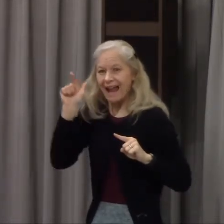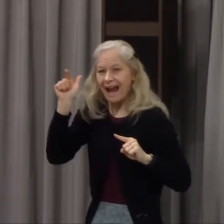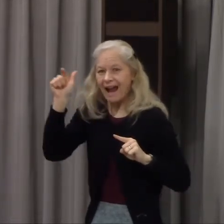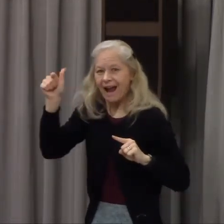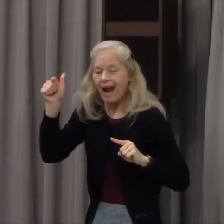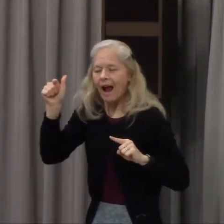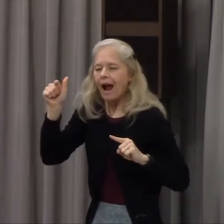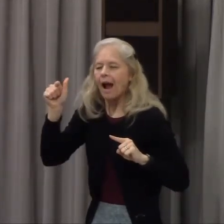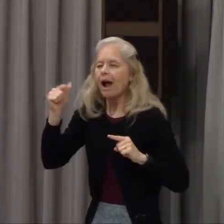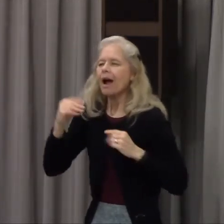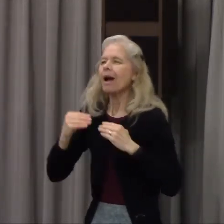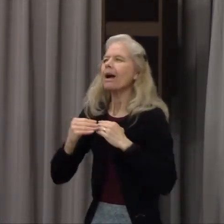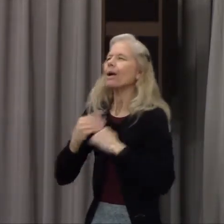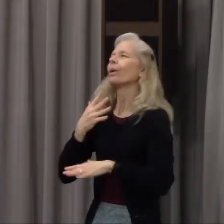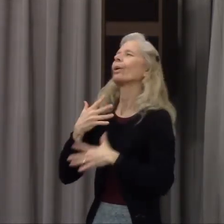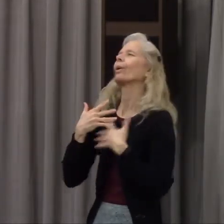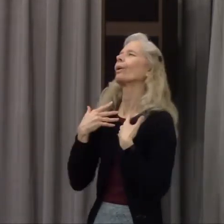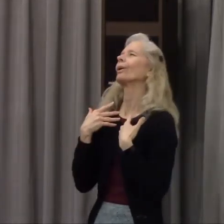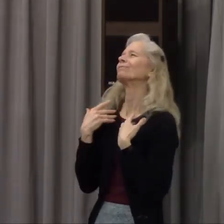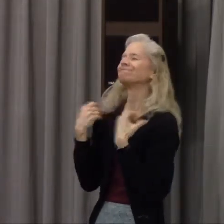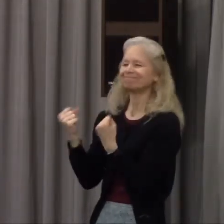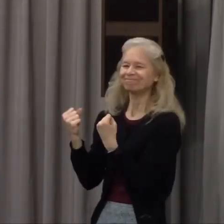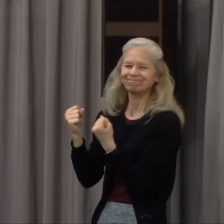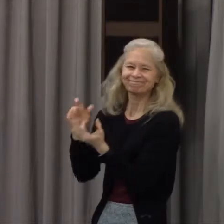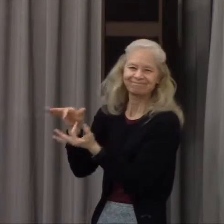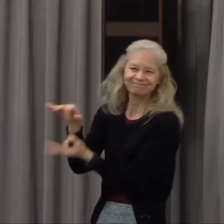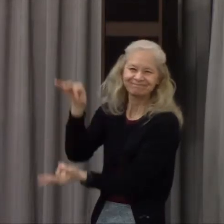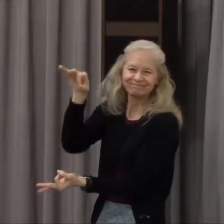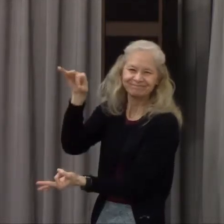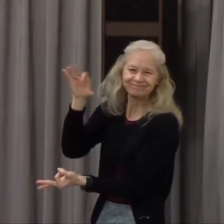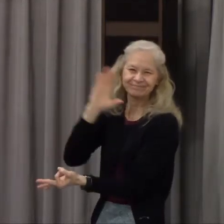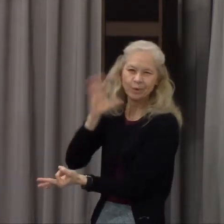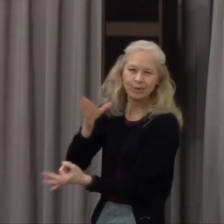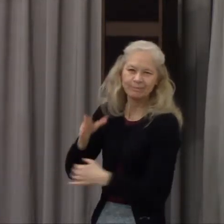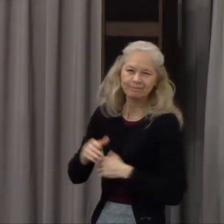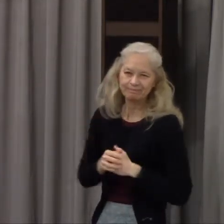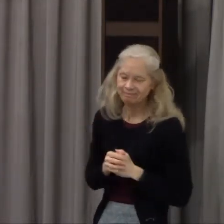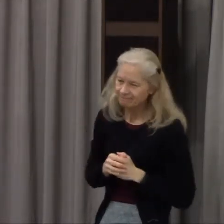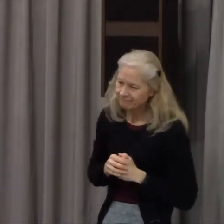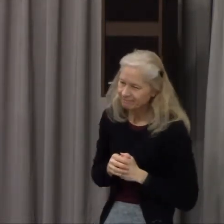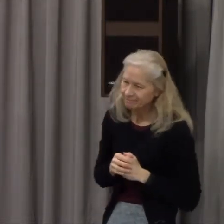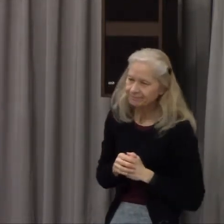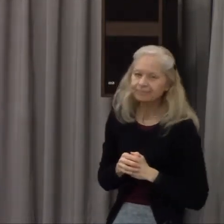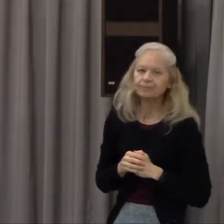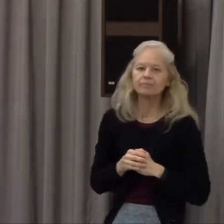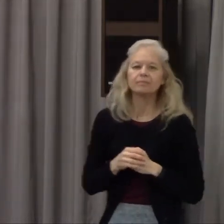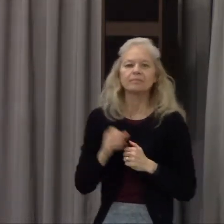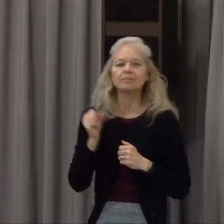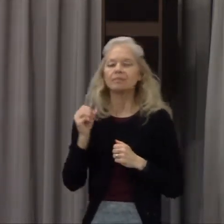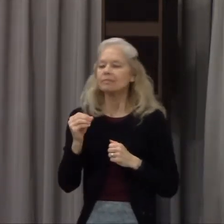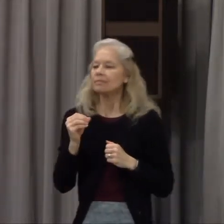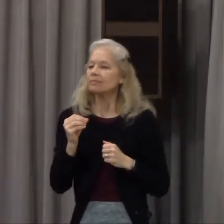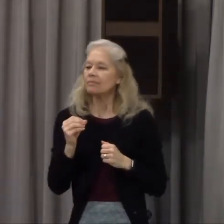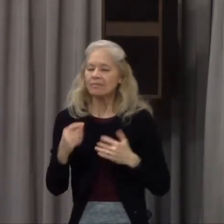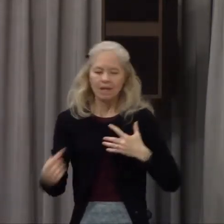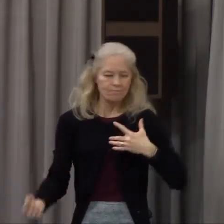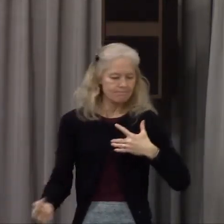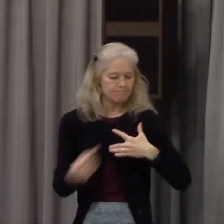and lay aside God's word. Not only have to fight that conviction, that piercing of the heart saying, you know, that's wrong. But they